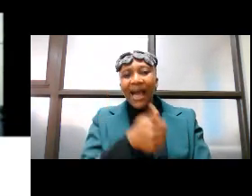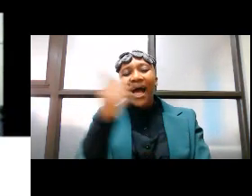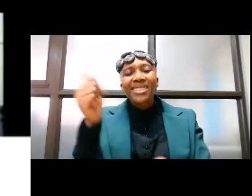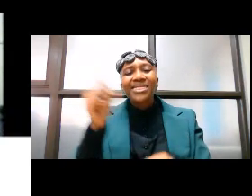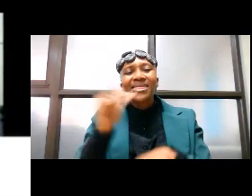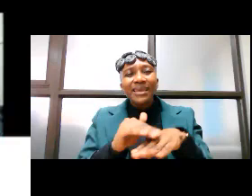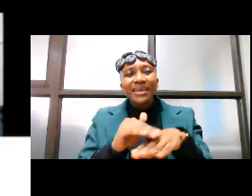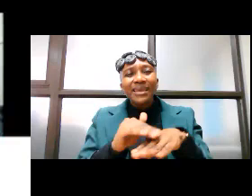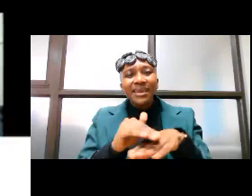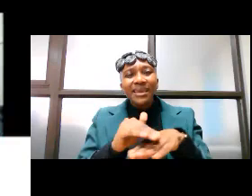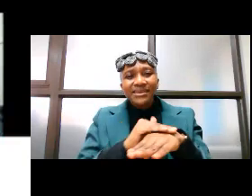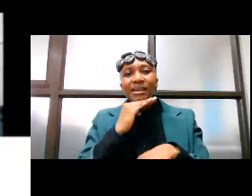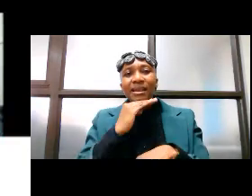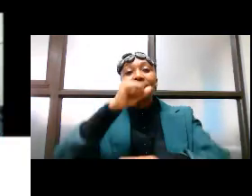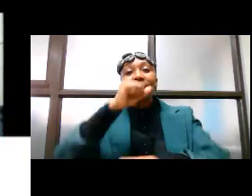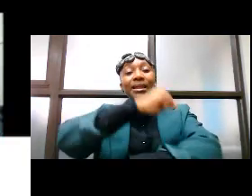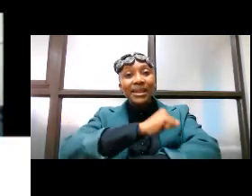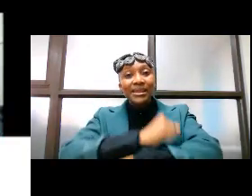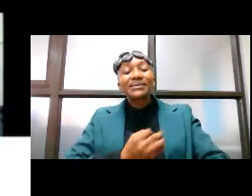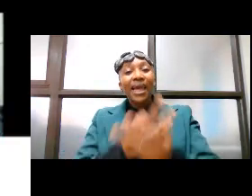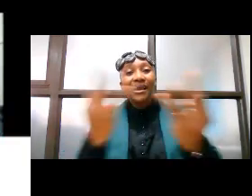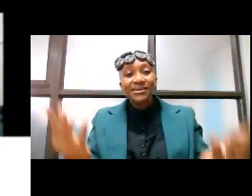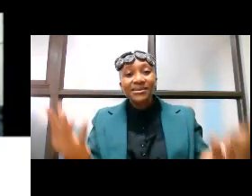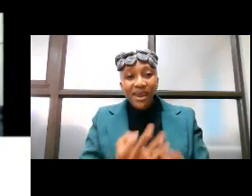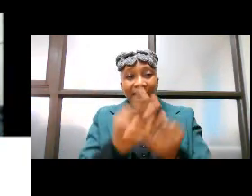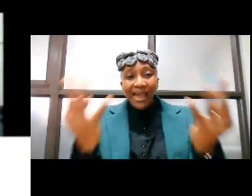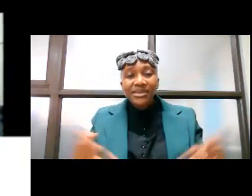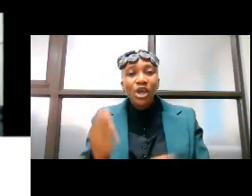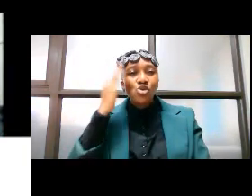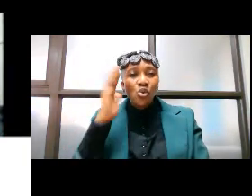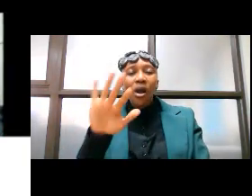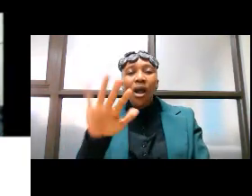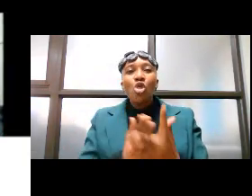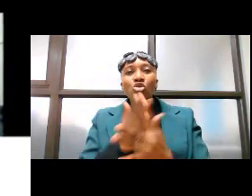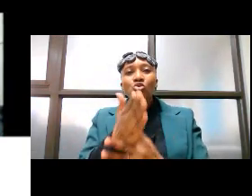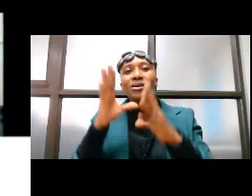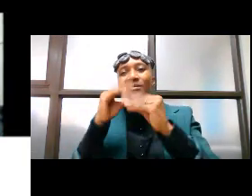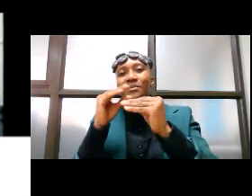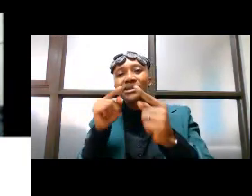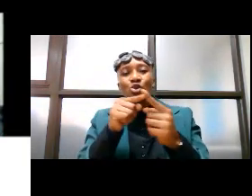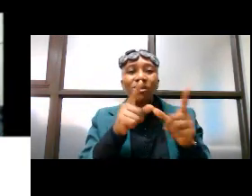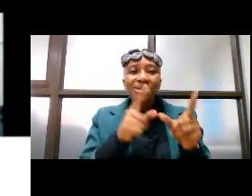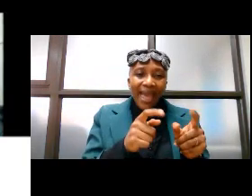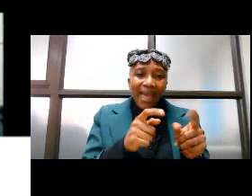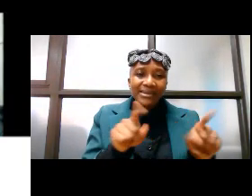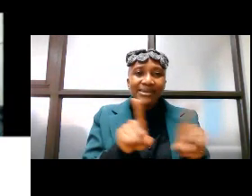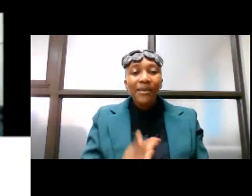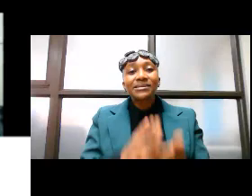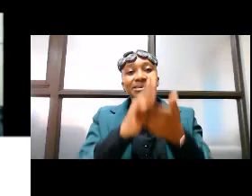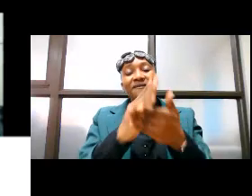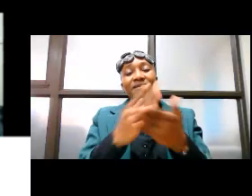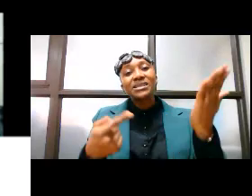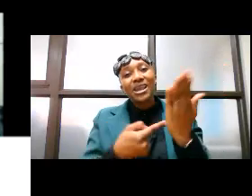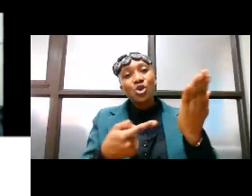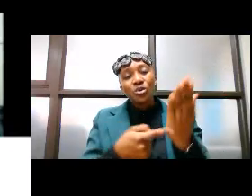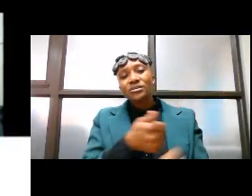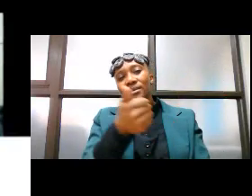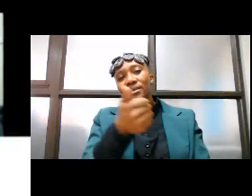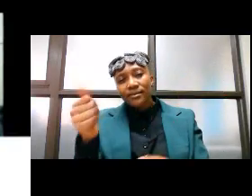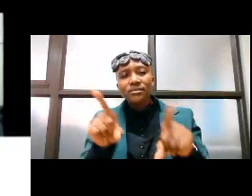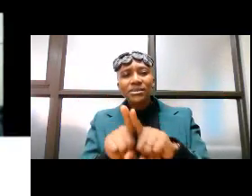know through speech to text and other assistive technologies. And in terms of engagement,